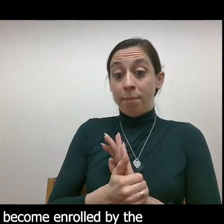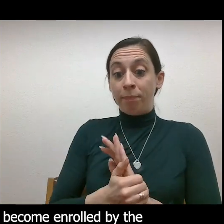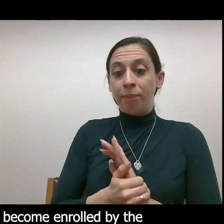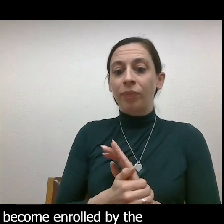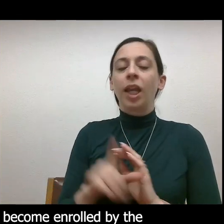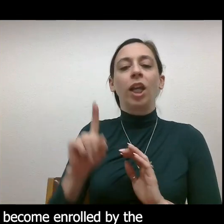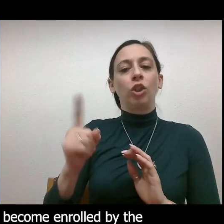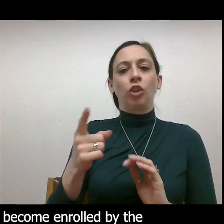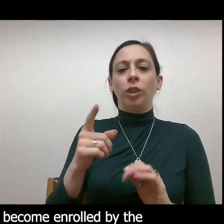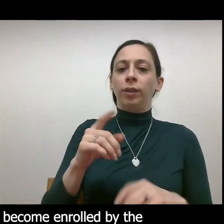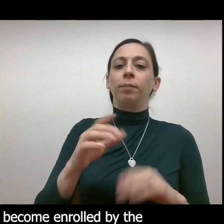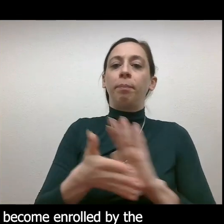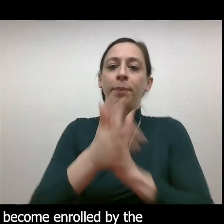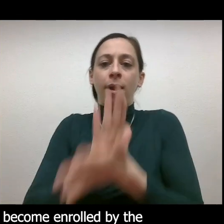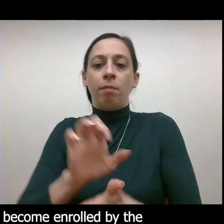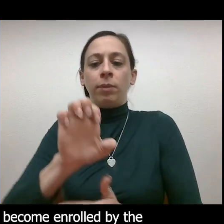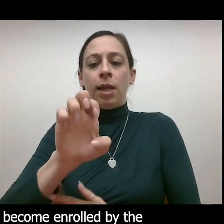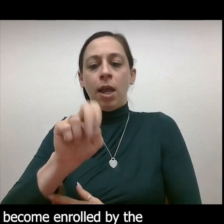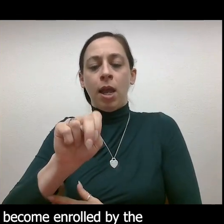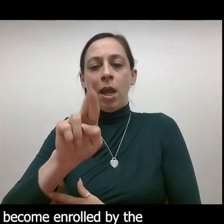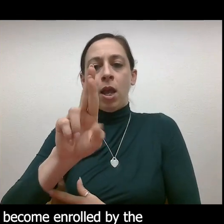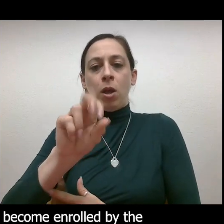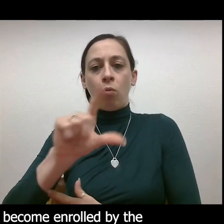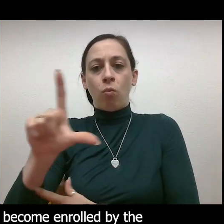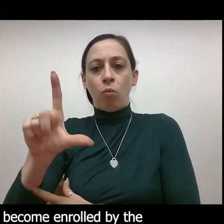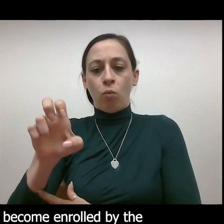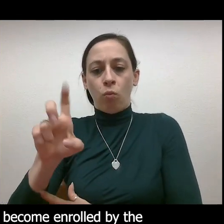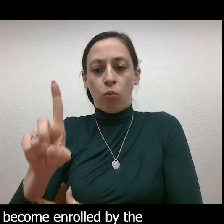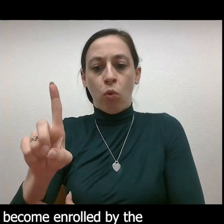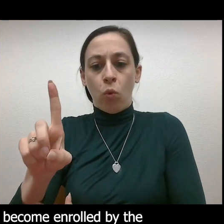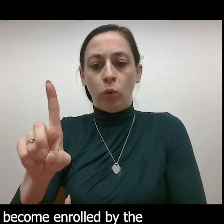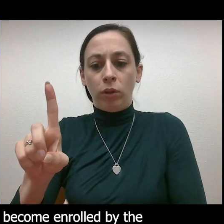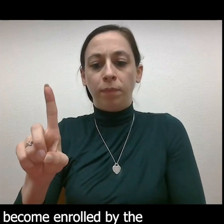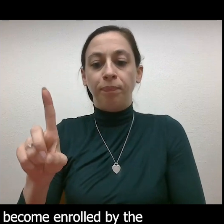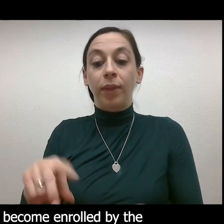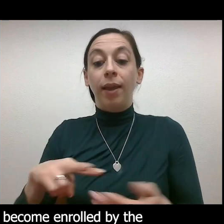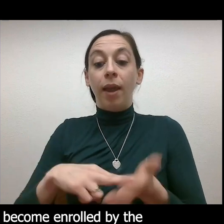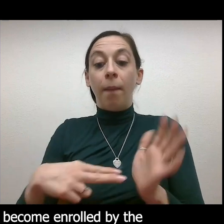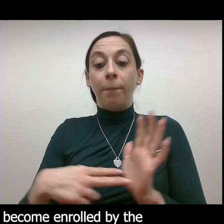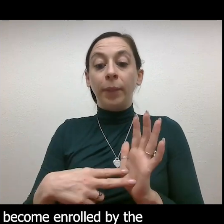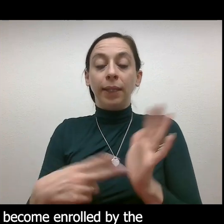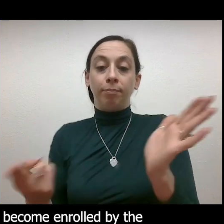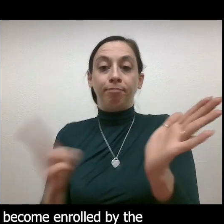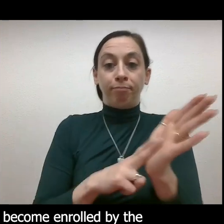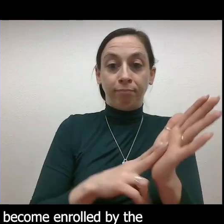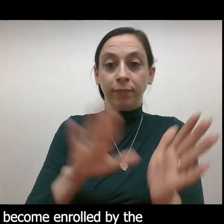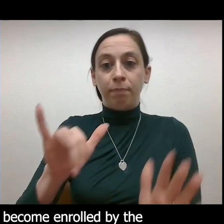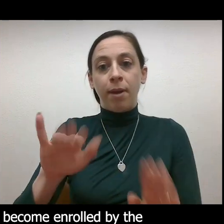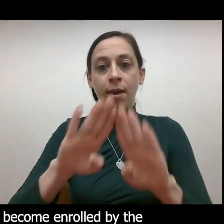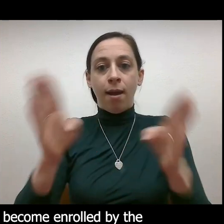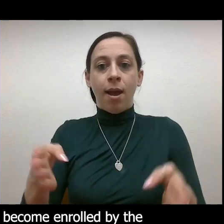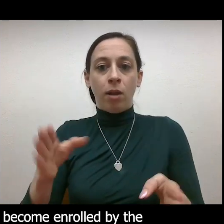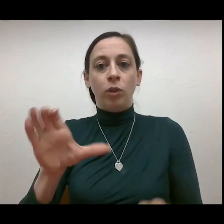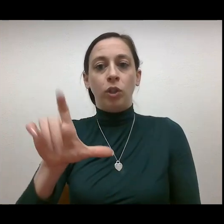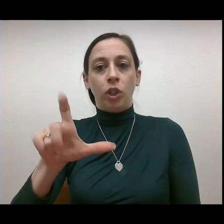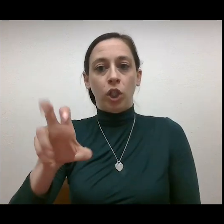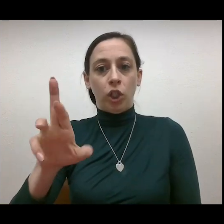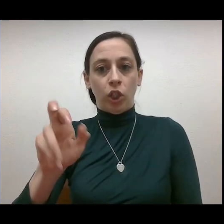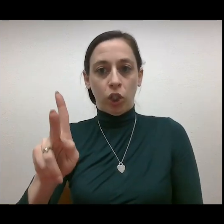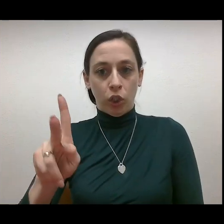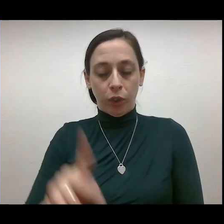if there were no amendments, it skips that CCR process and it becomes enrolled by the